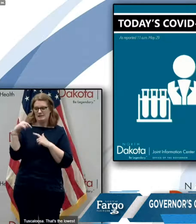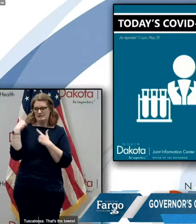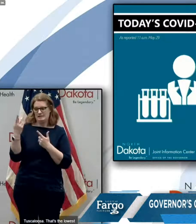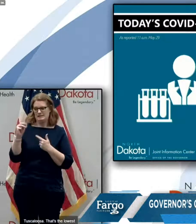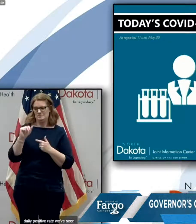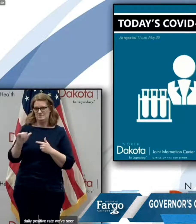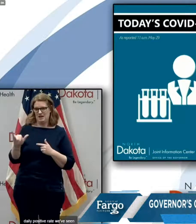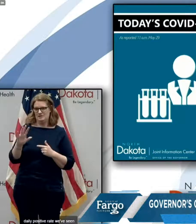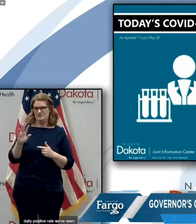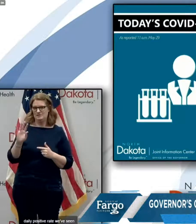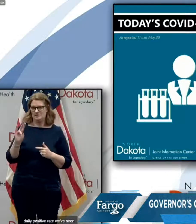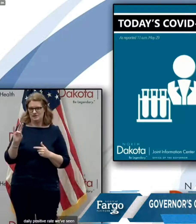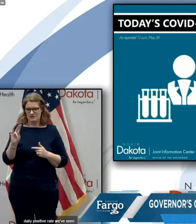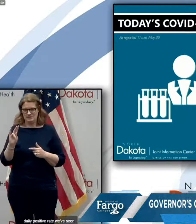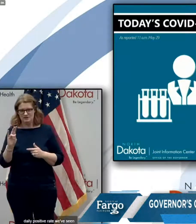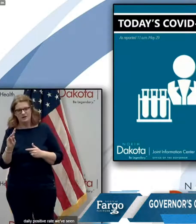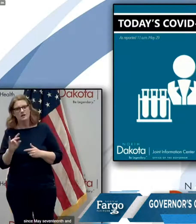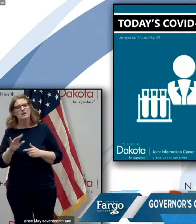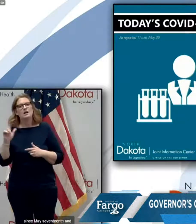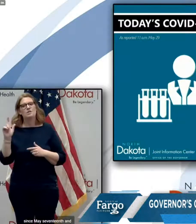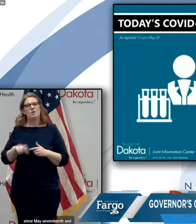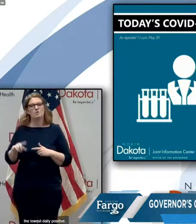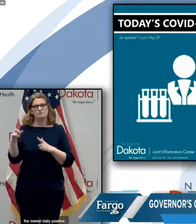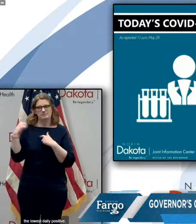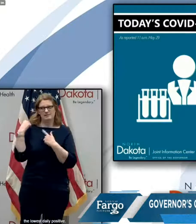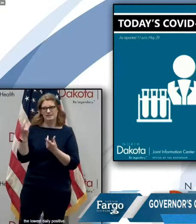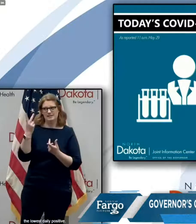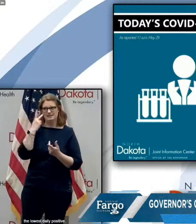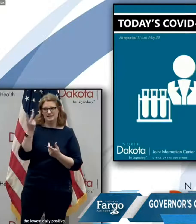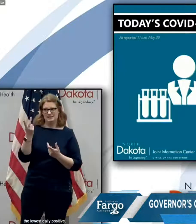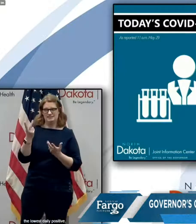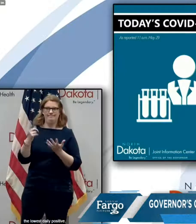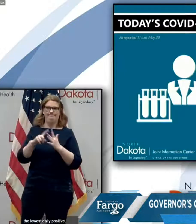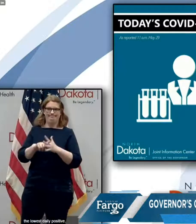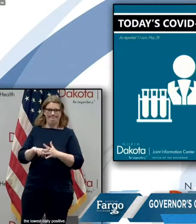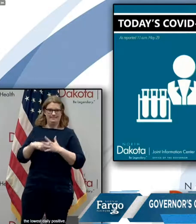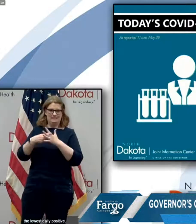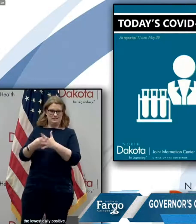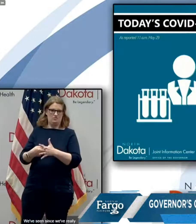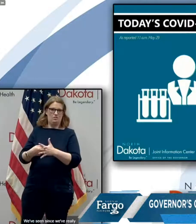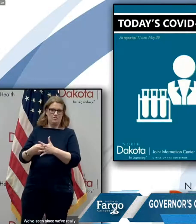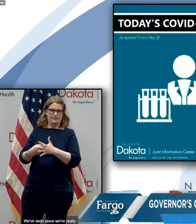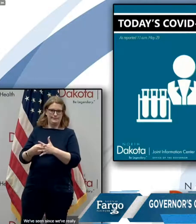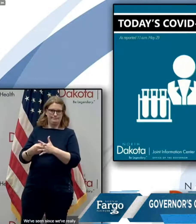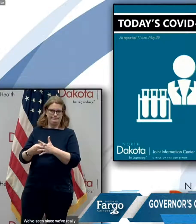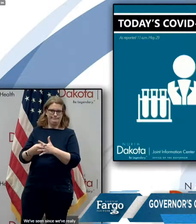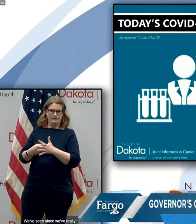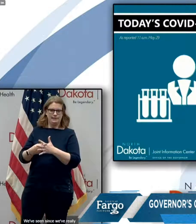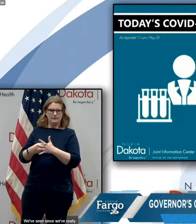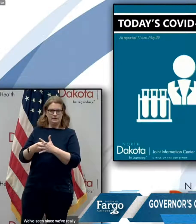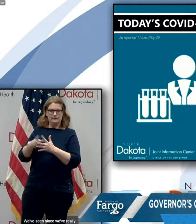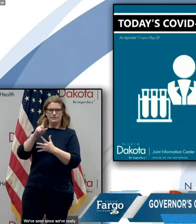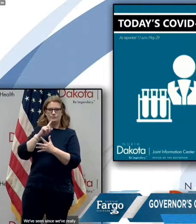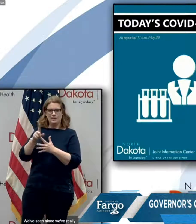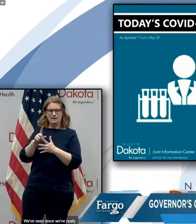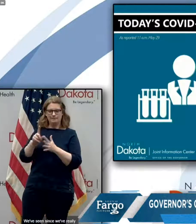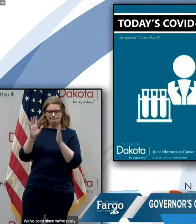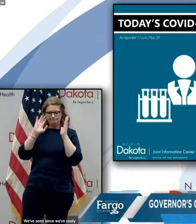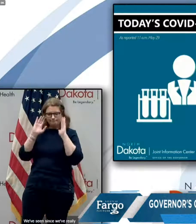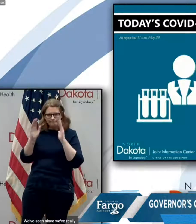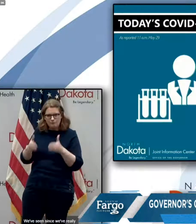lowest daily positive rate we've seen since we've really started focusing in our